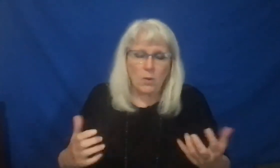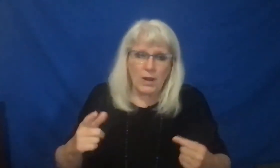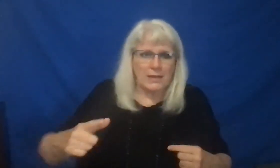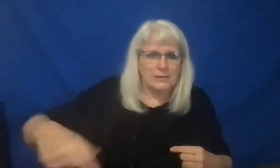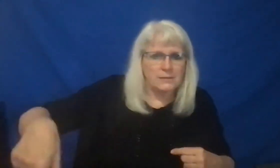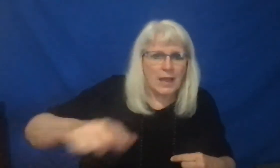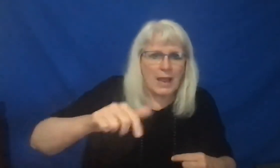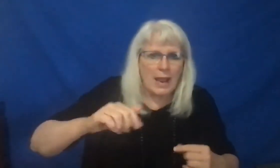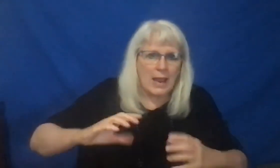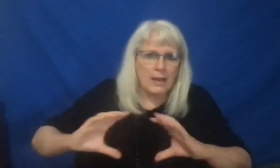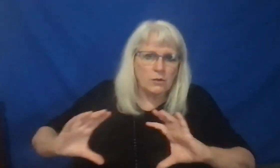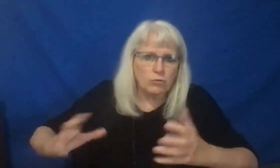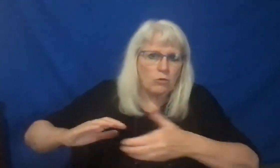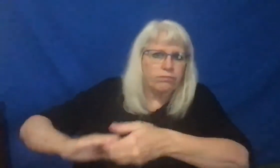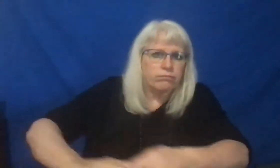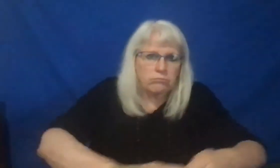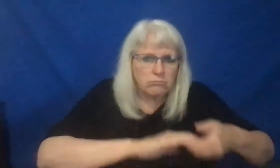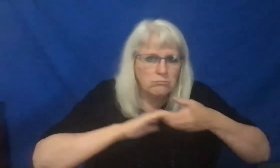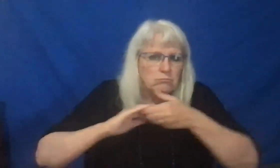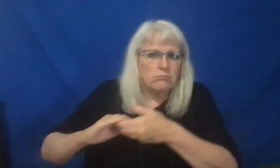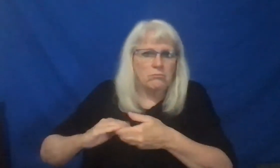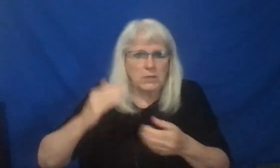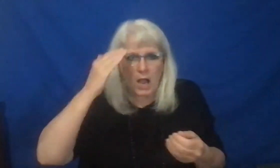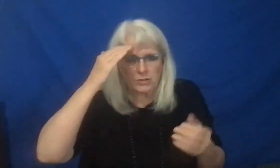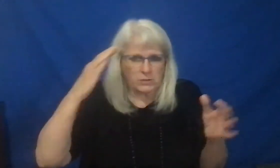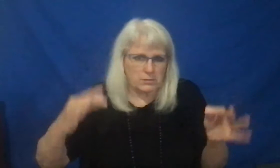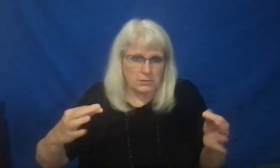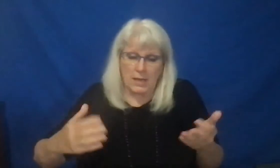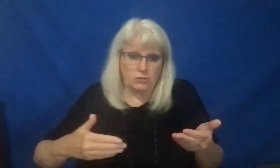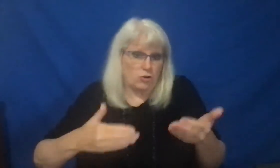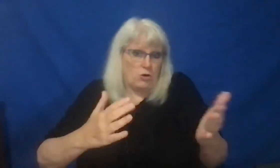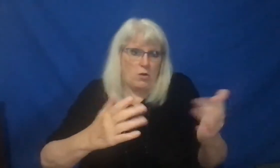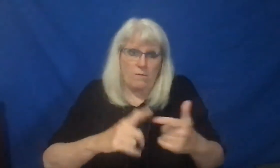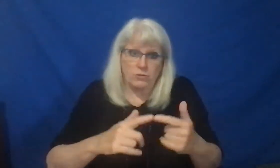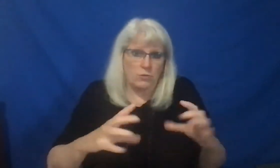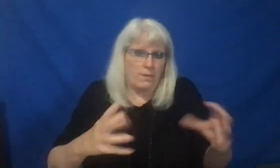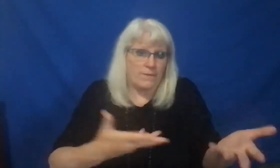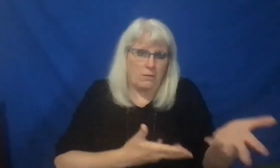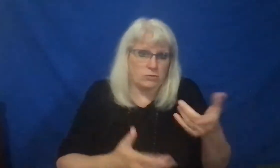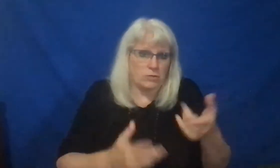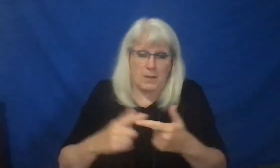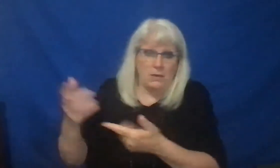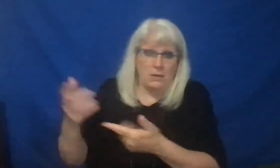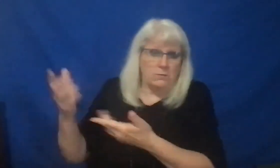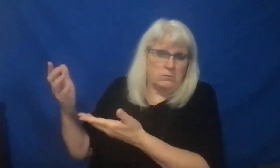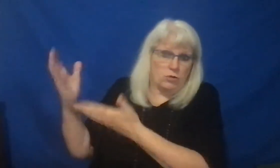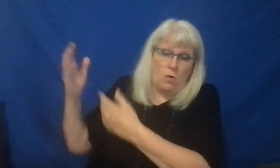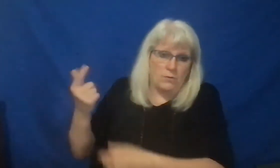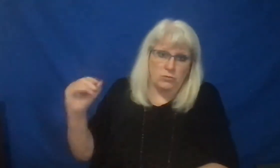is about turning this all over to the fellowship and to God, that the right thing will happen. It always does when every